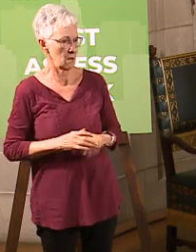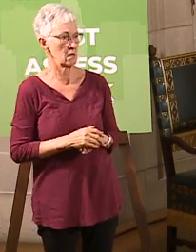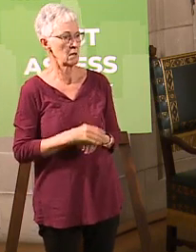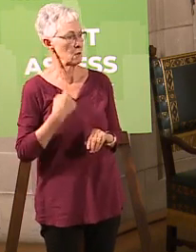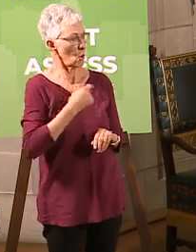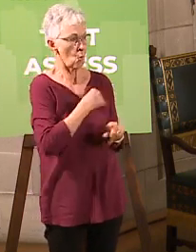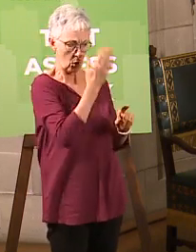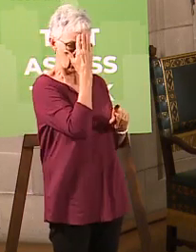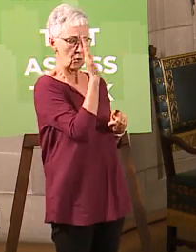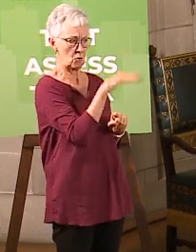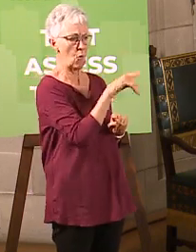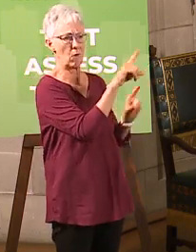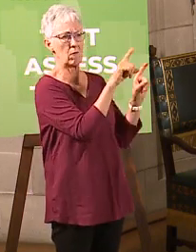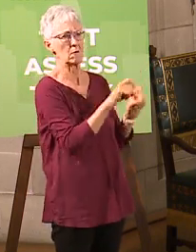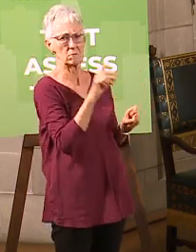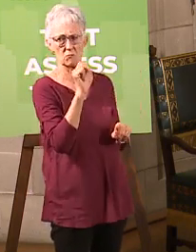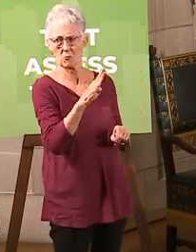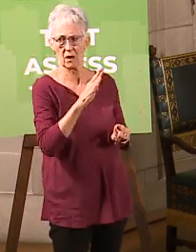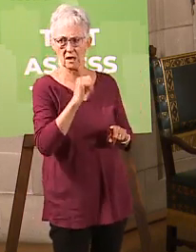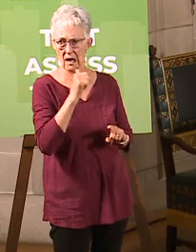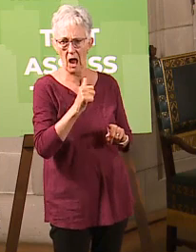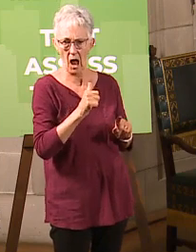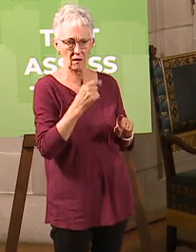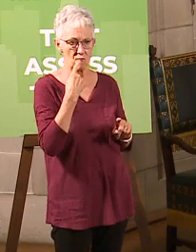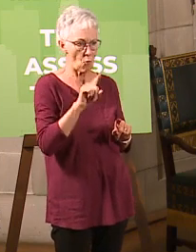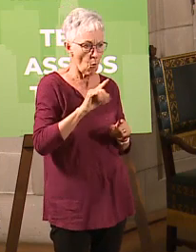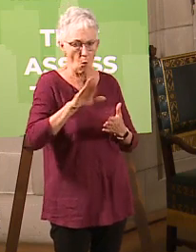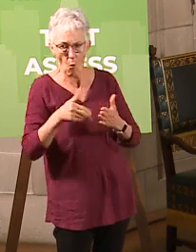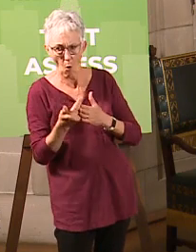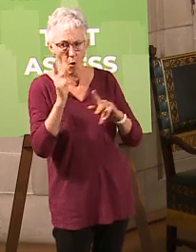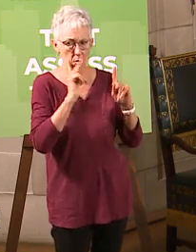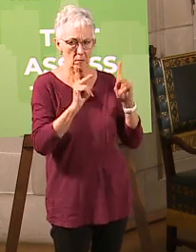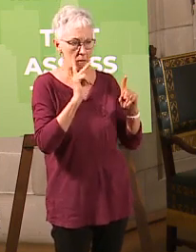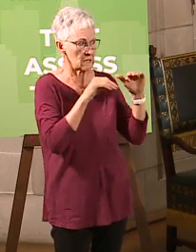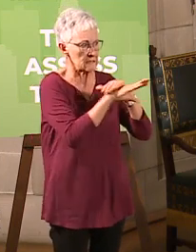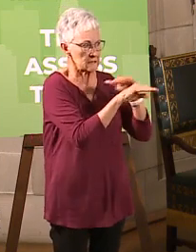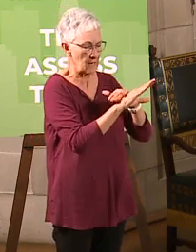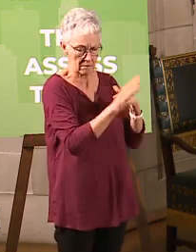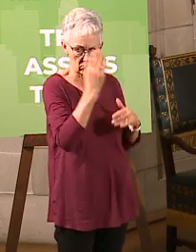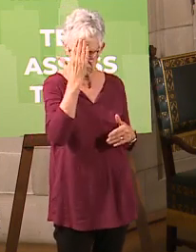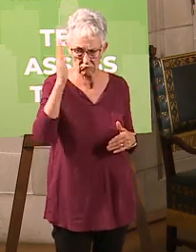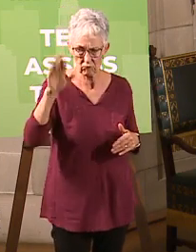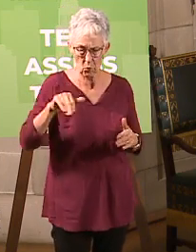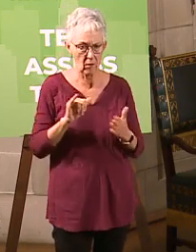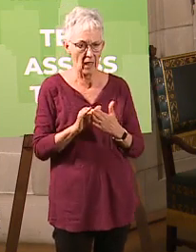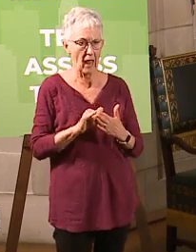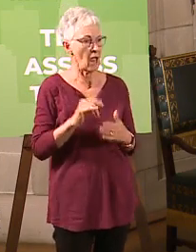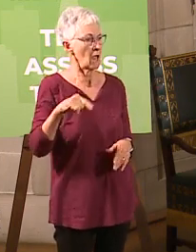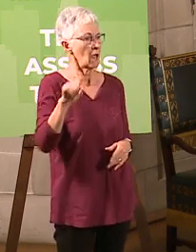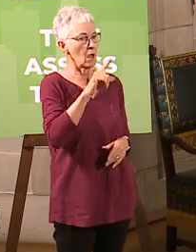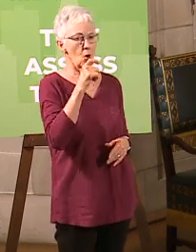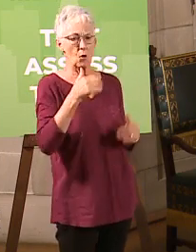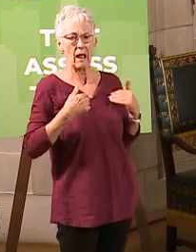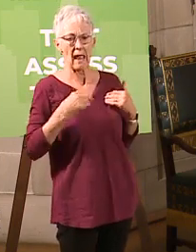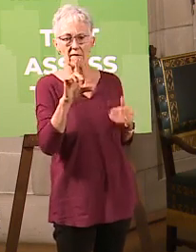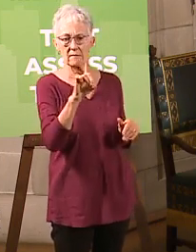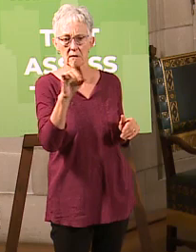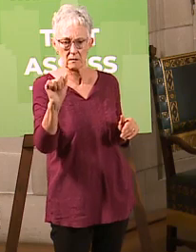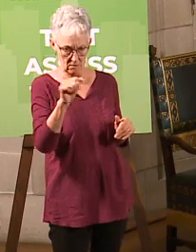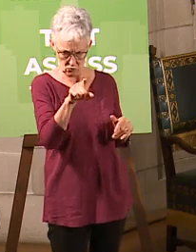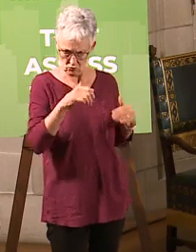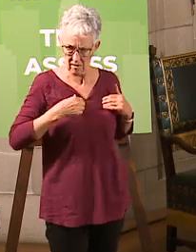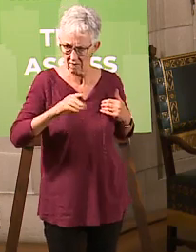we started talking about this program, we were not nearly at that many. In fact, we did over twice as many tests in May than we did in March and